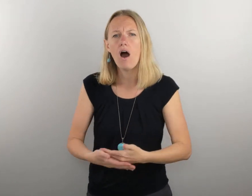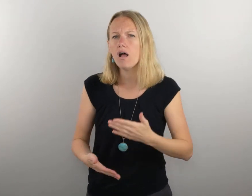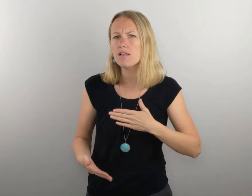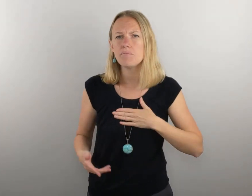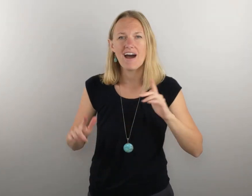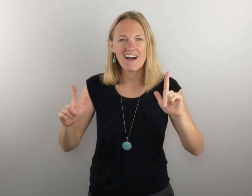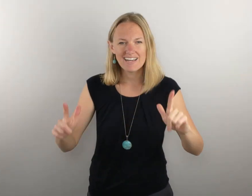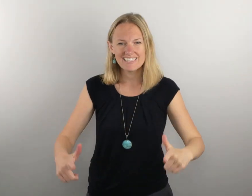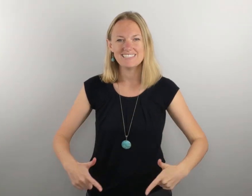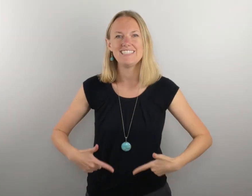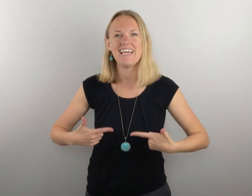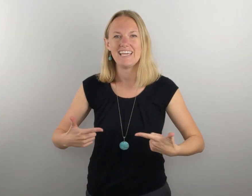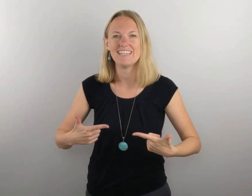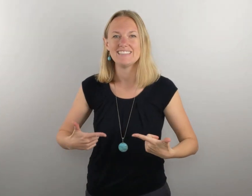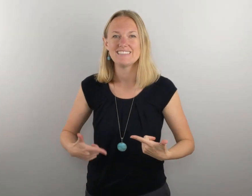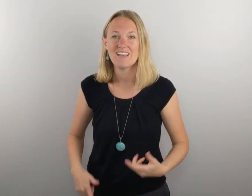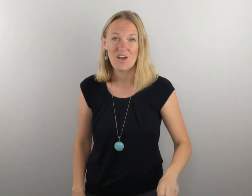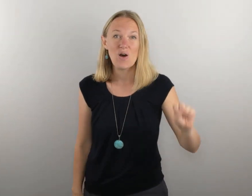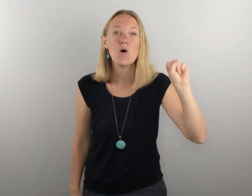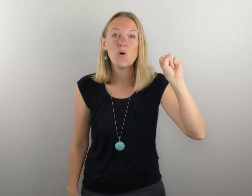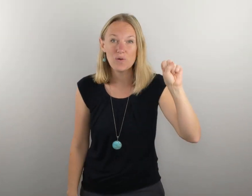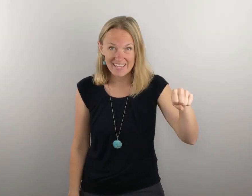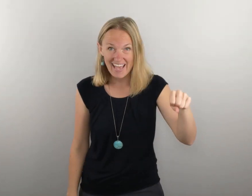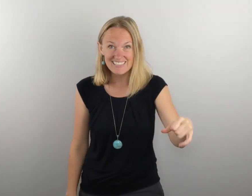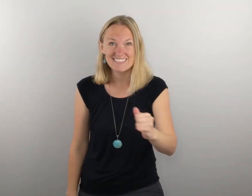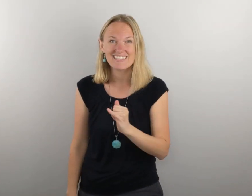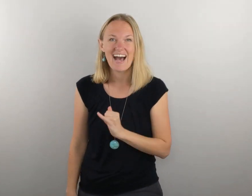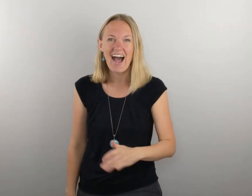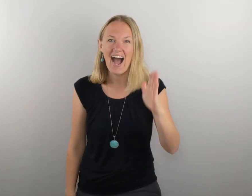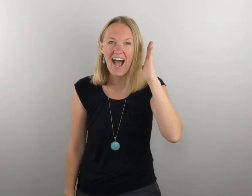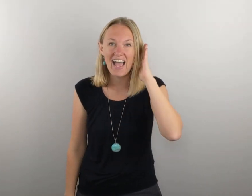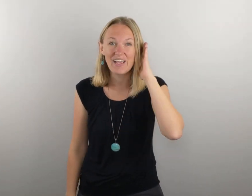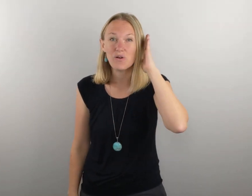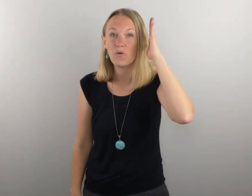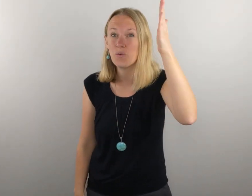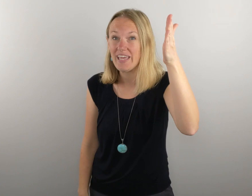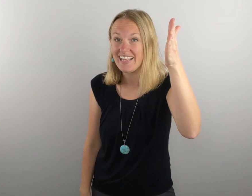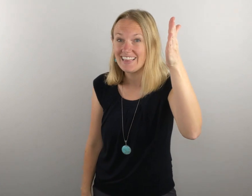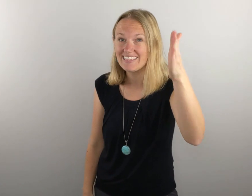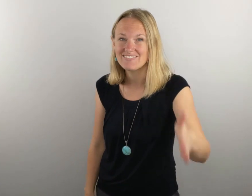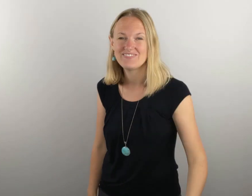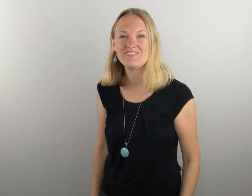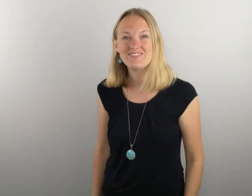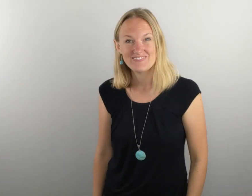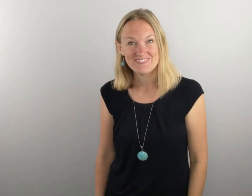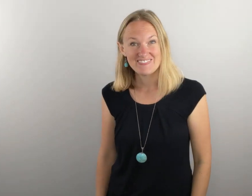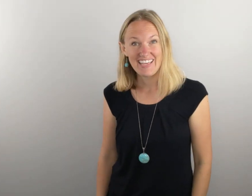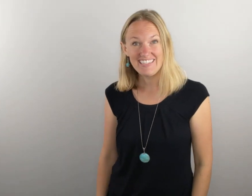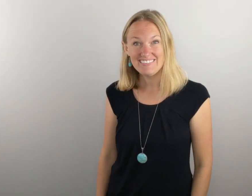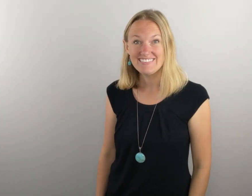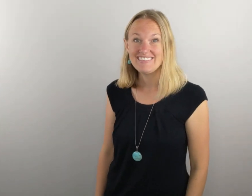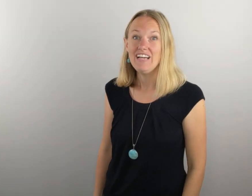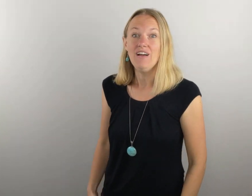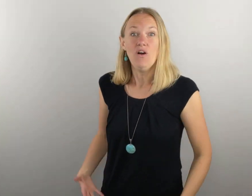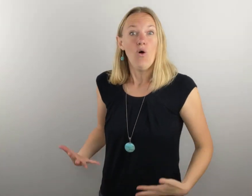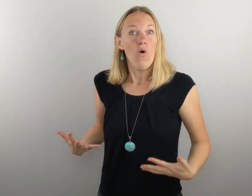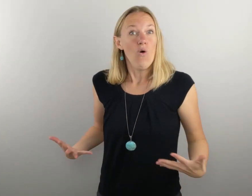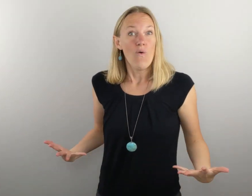all my days. Oh yes, I will. Okay?